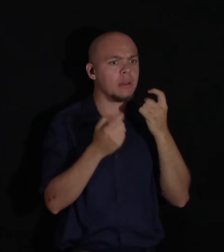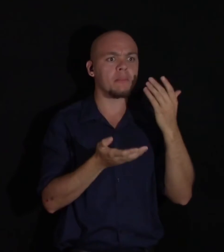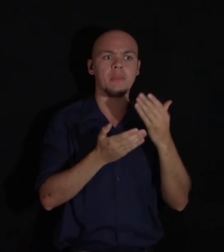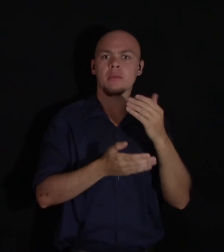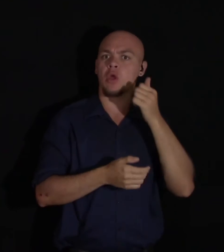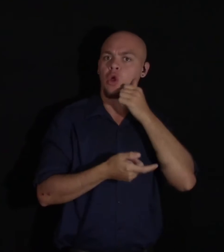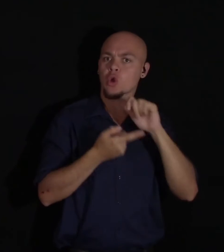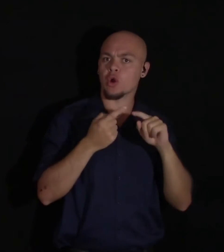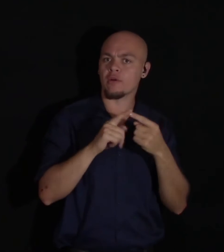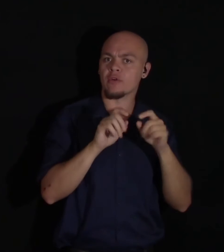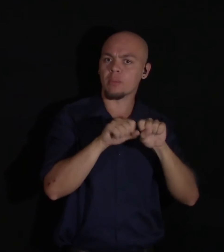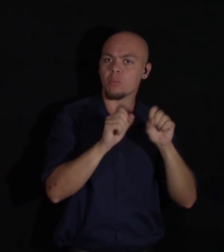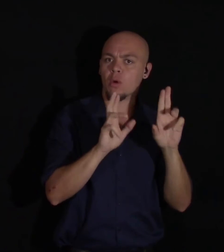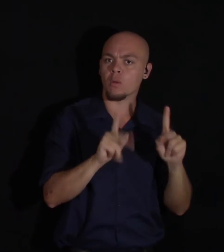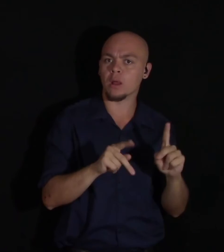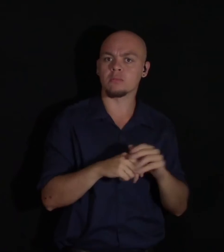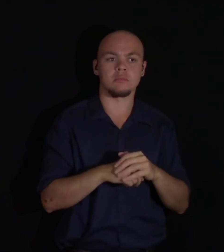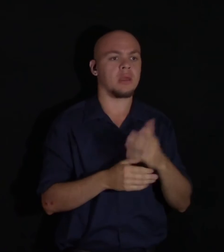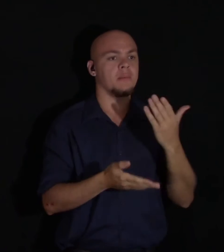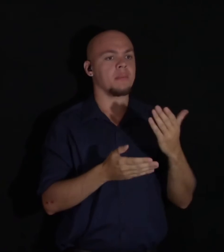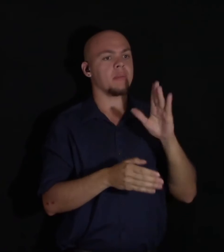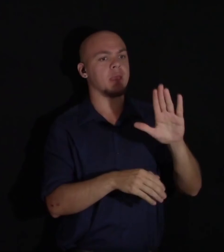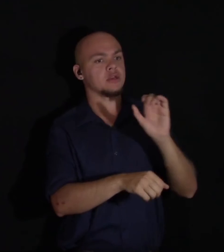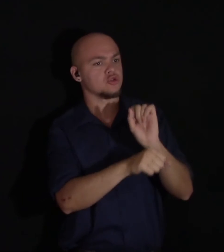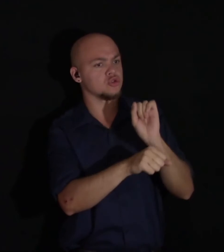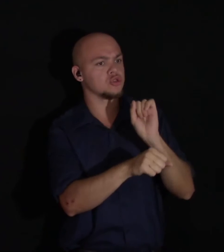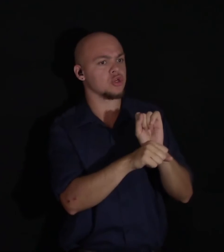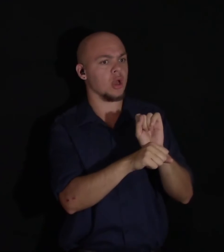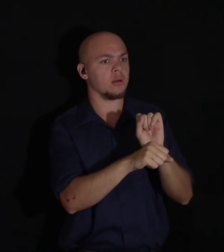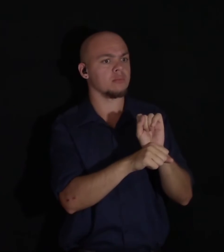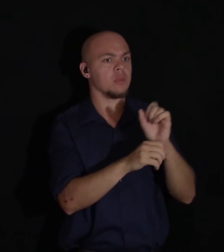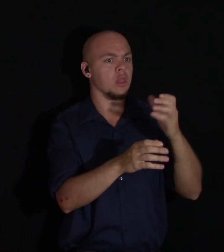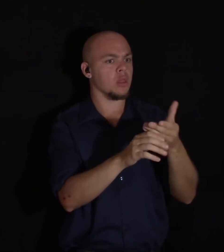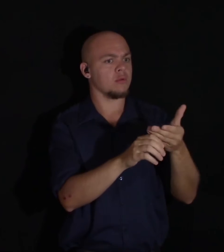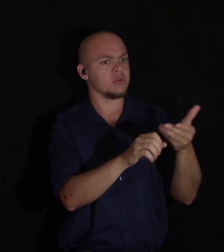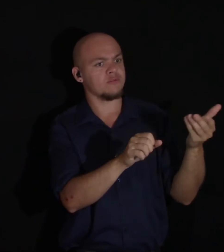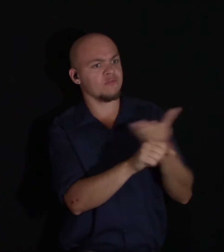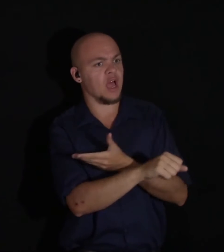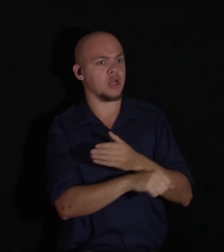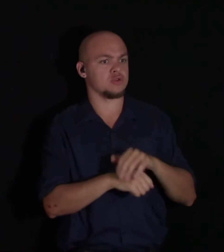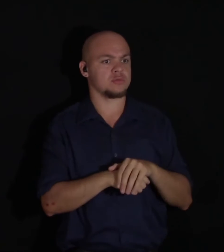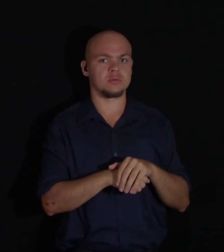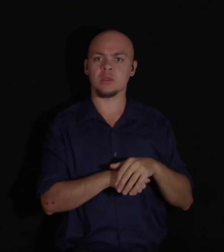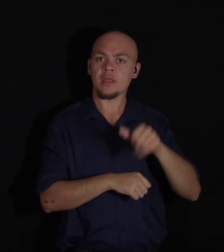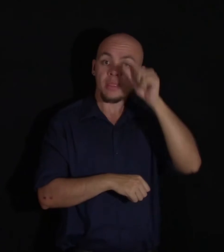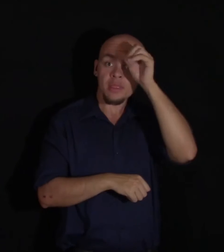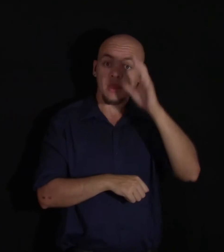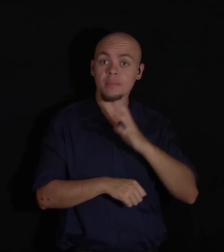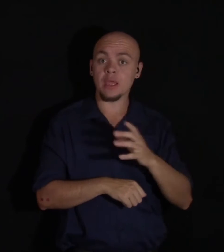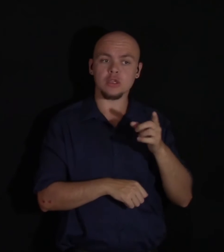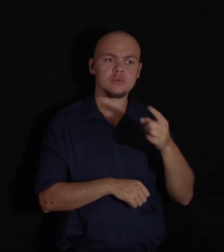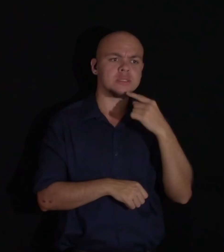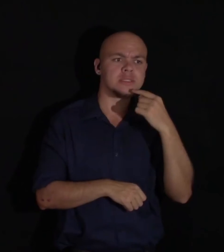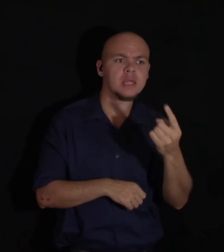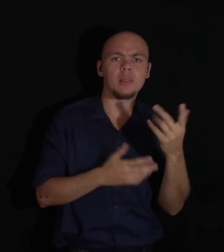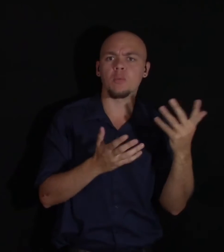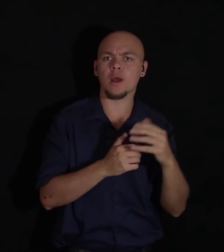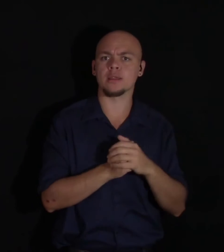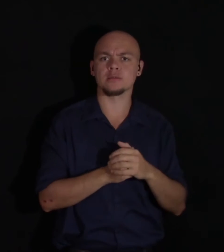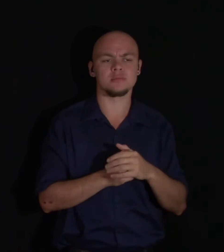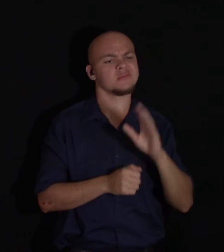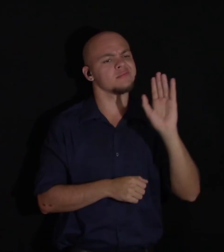him. Maybe he lost his job. What would you initially say to this crying man? Right?